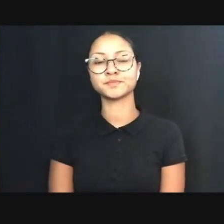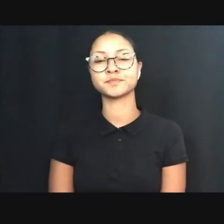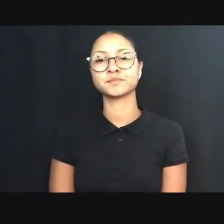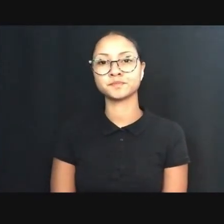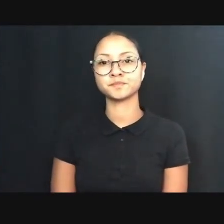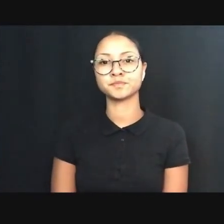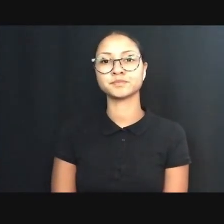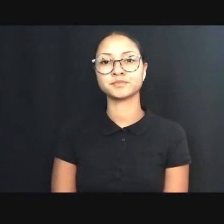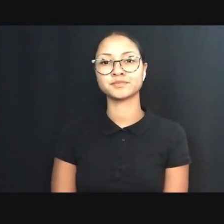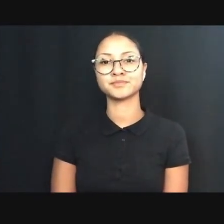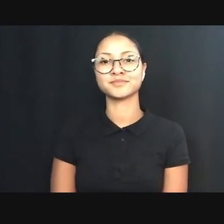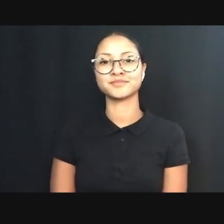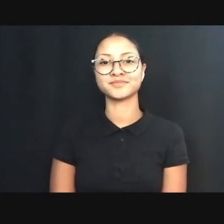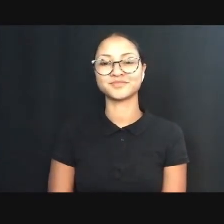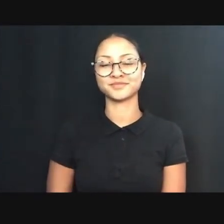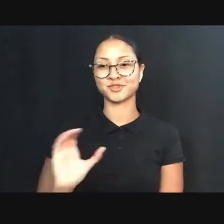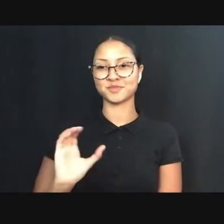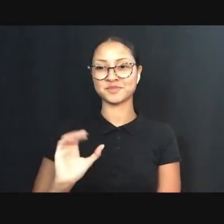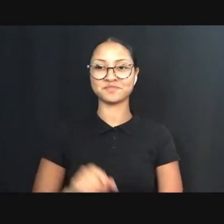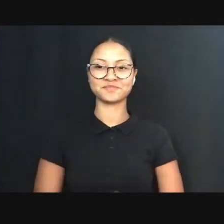You said the word